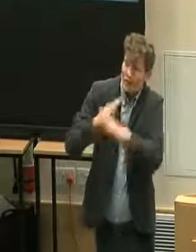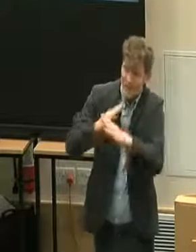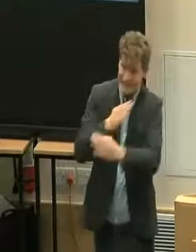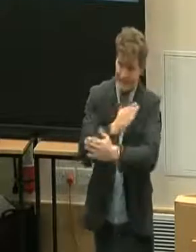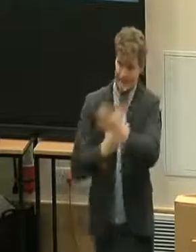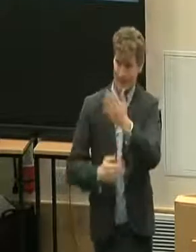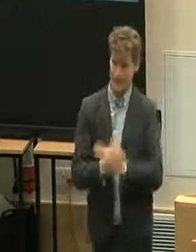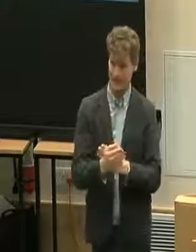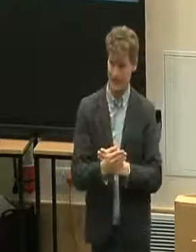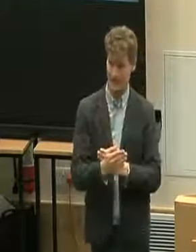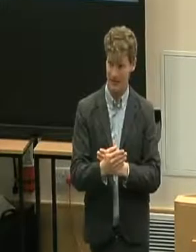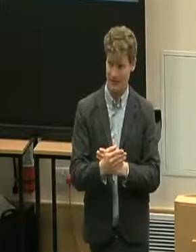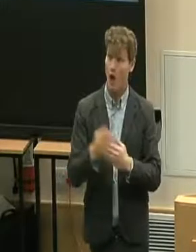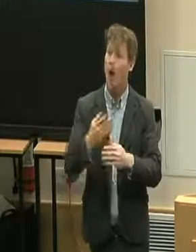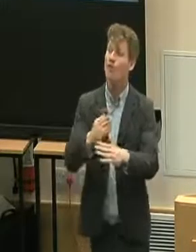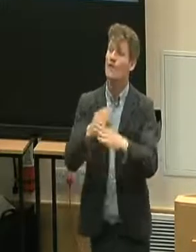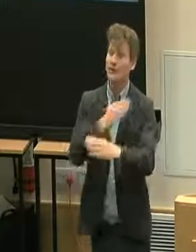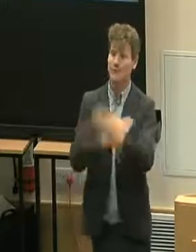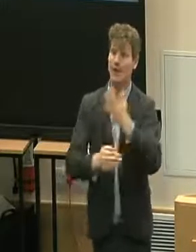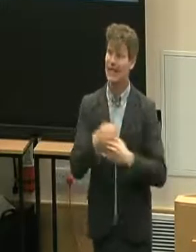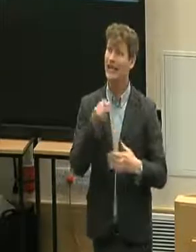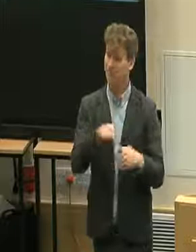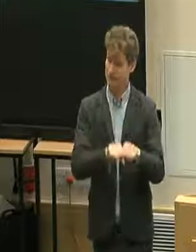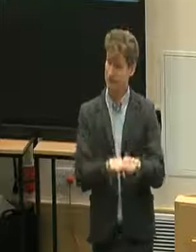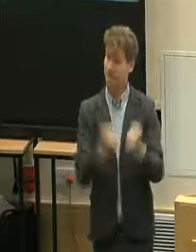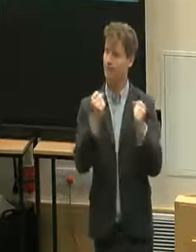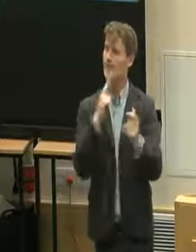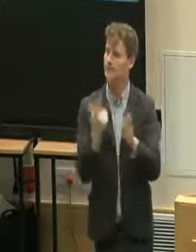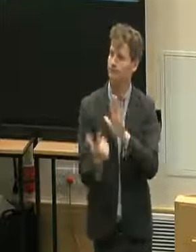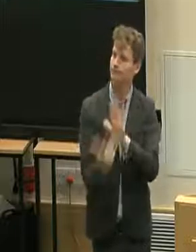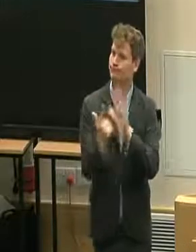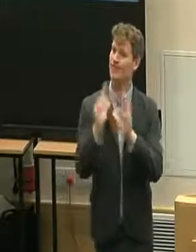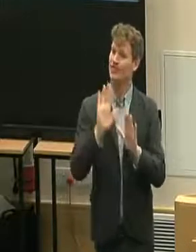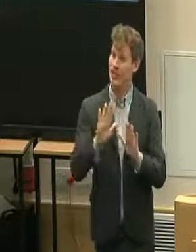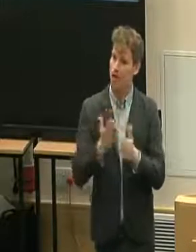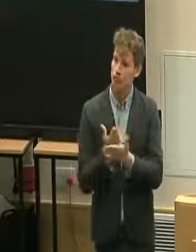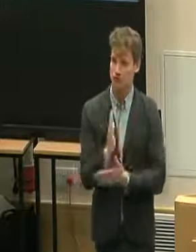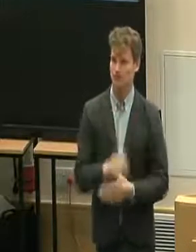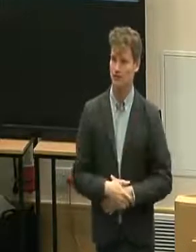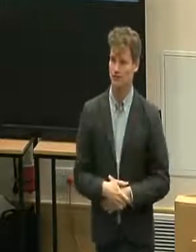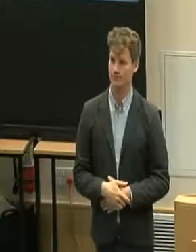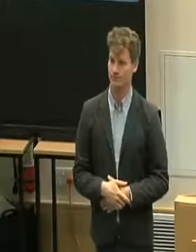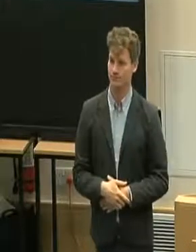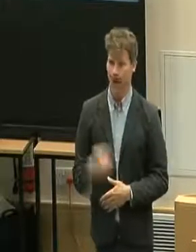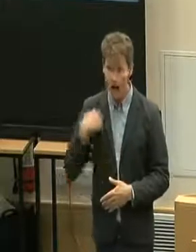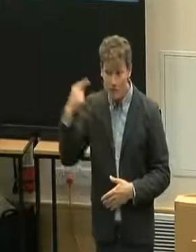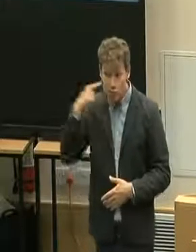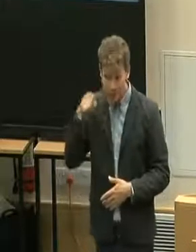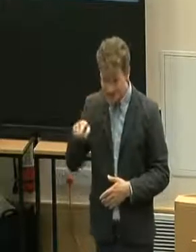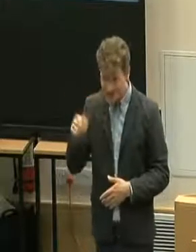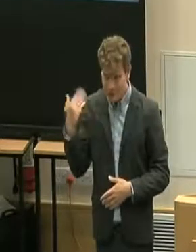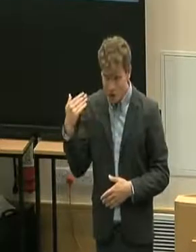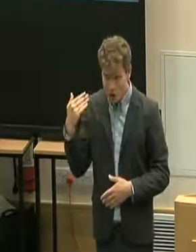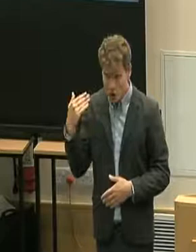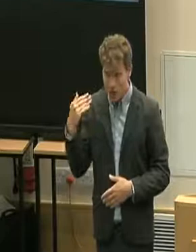is a violation of their rights. It is an argument I have heard. It is an argument which raises tensions, and I want